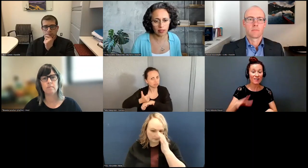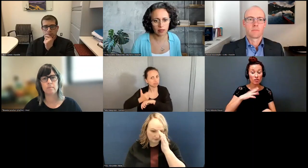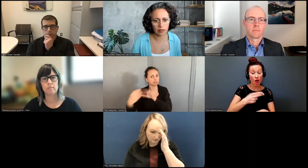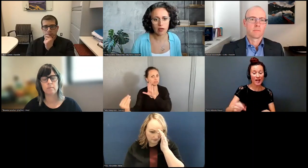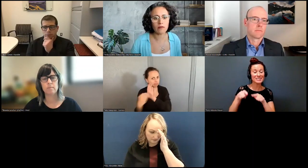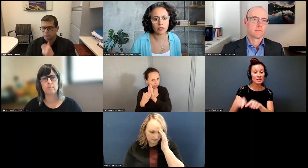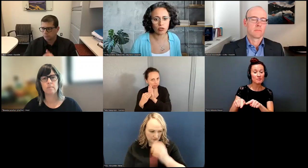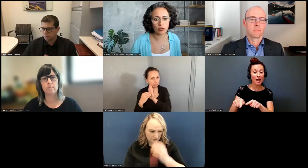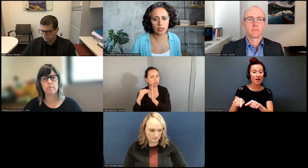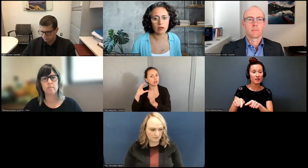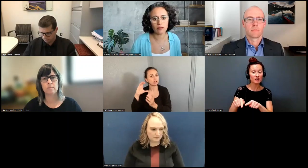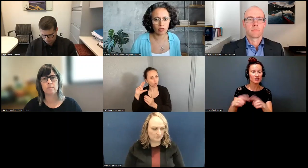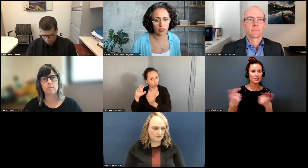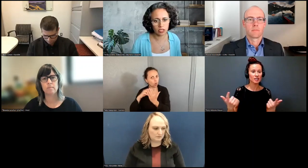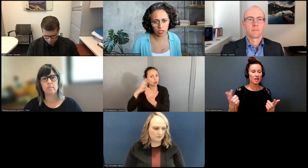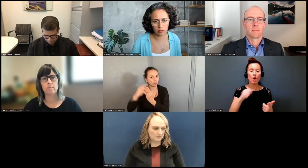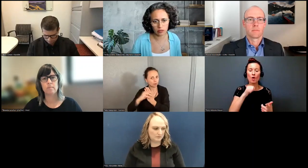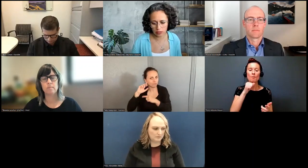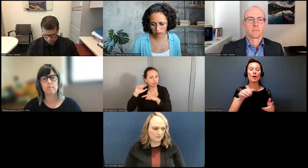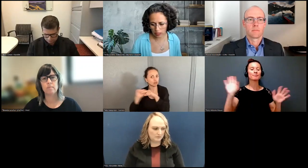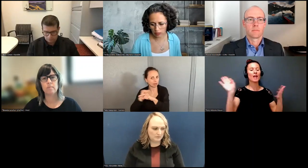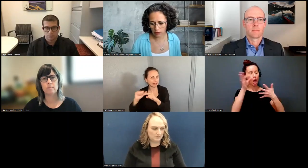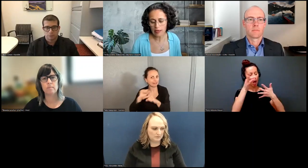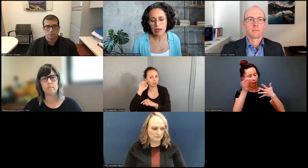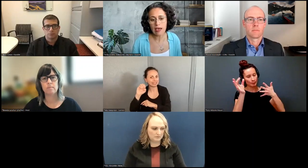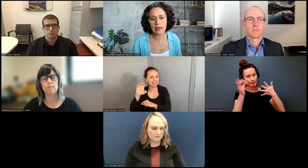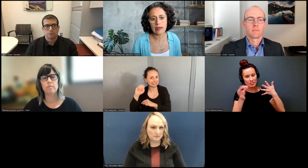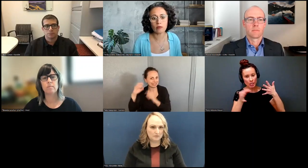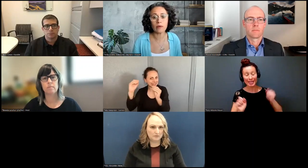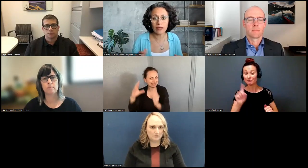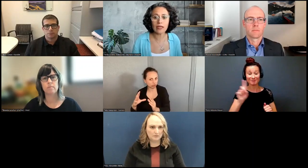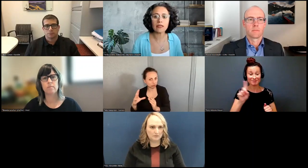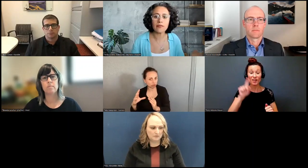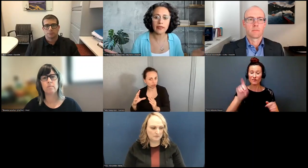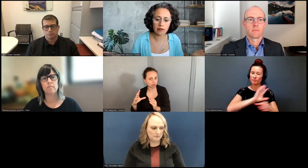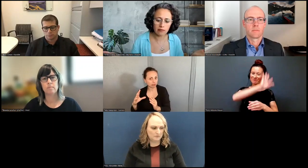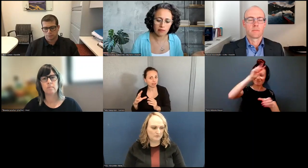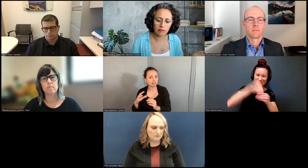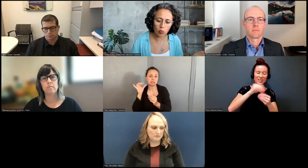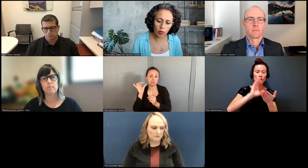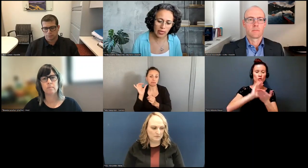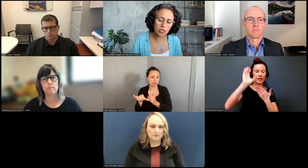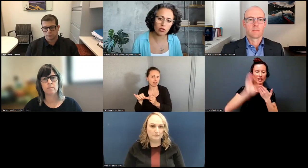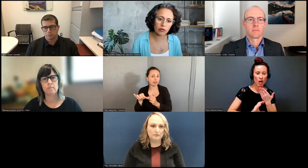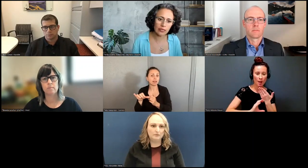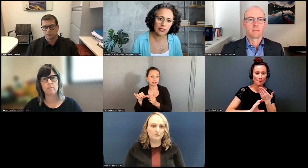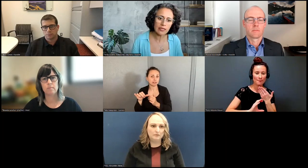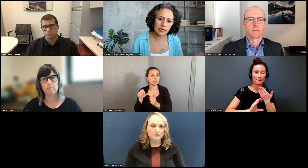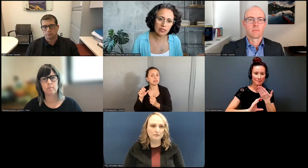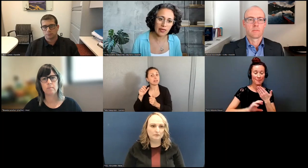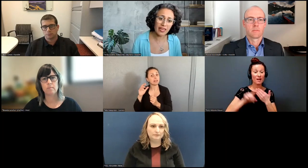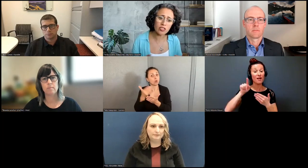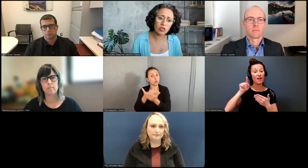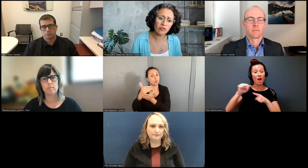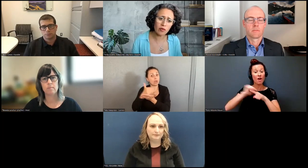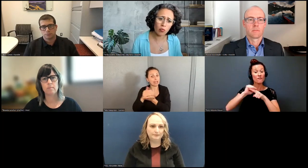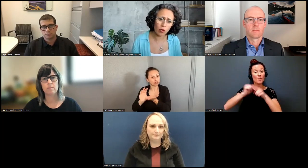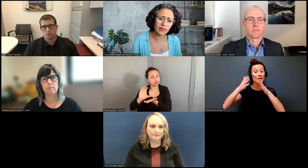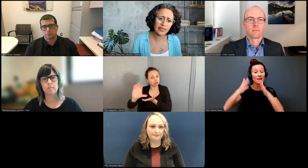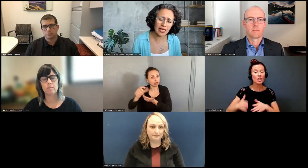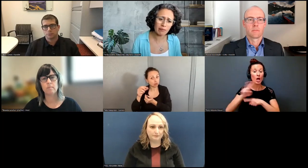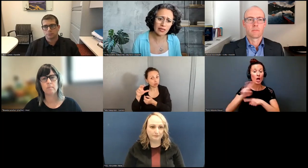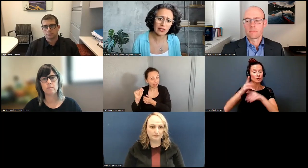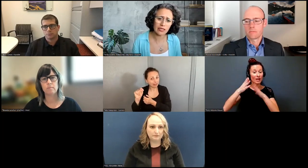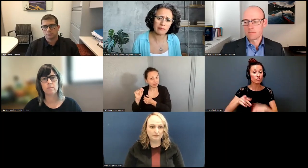core curricula of the training of an early childhood educator. And with that, the wage grid, that is some